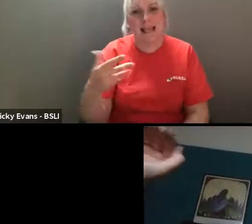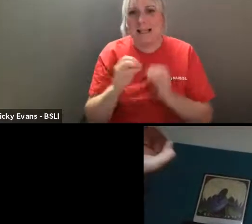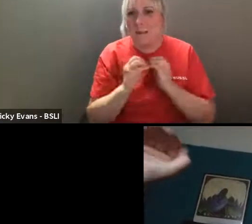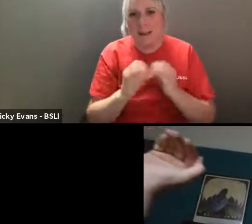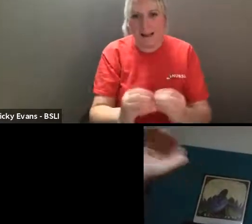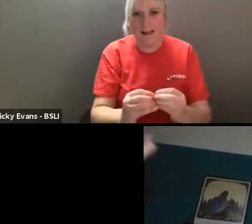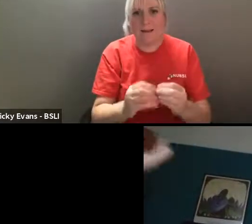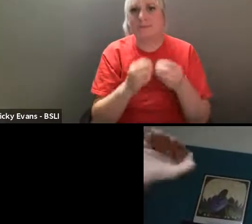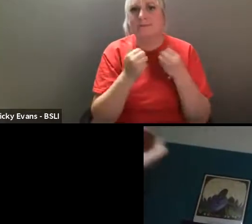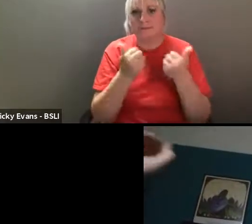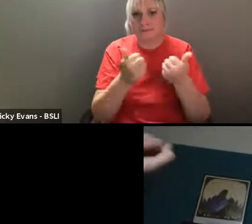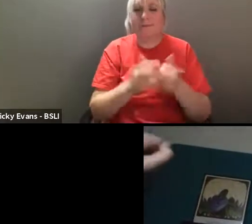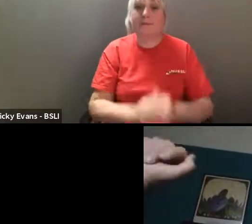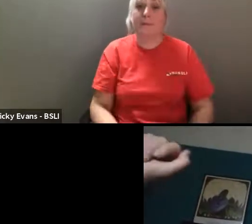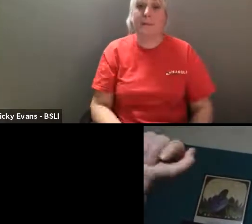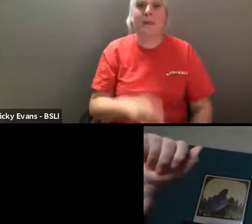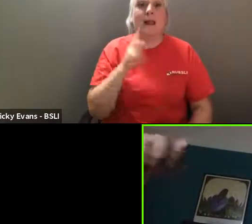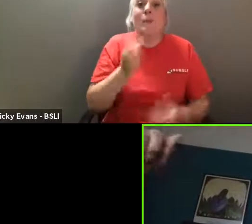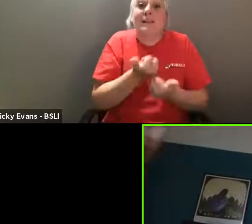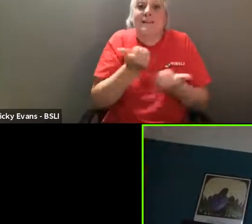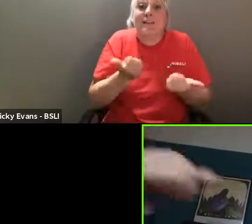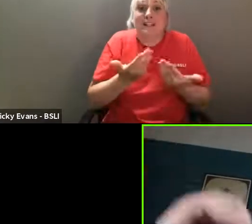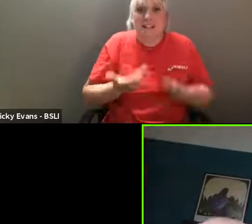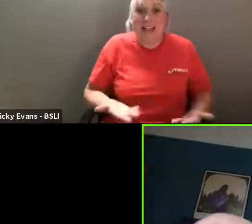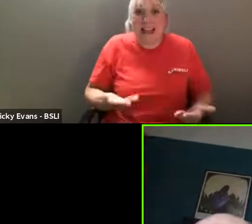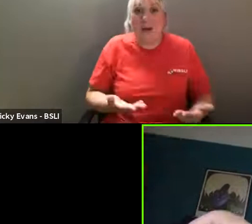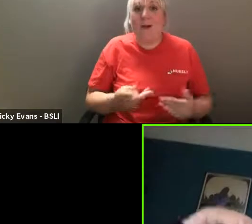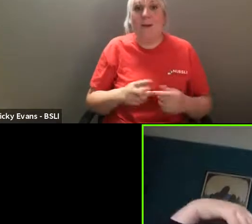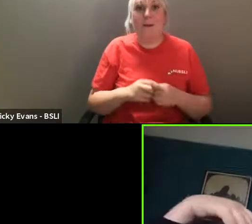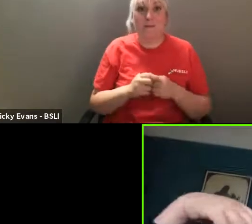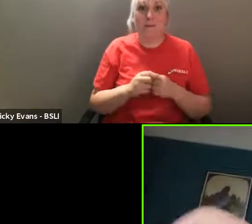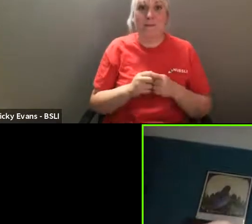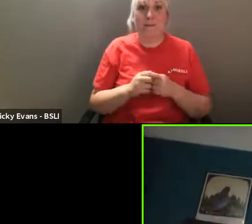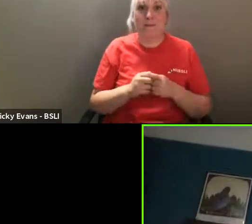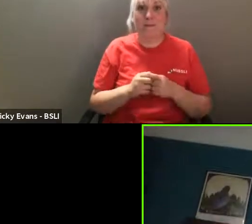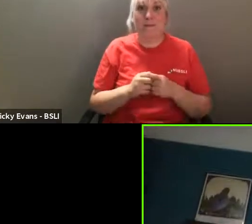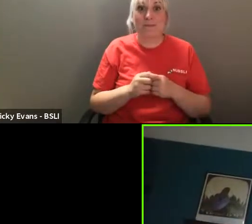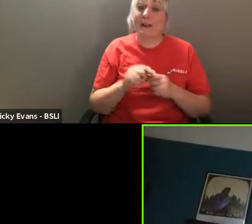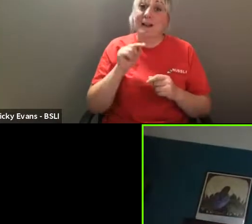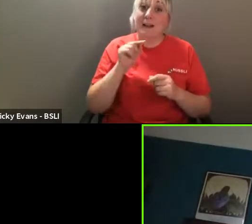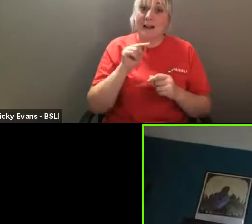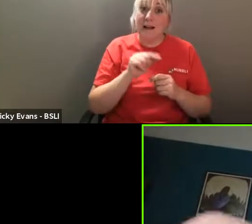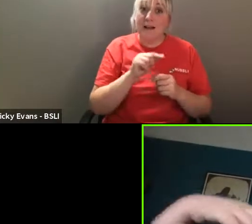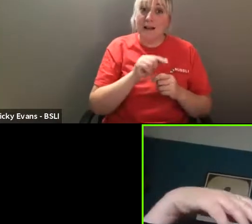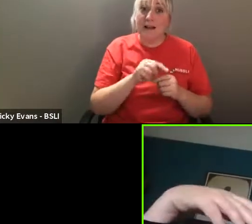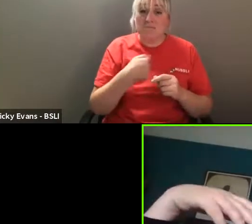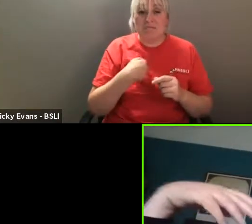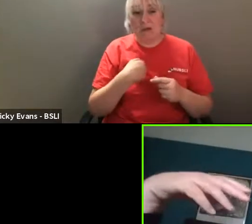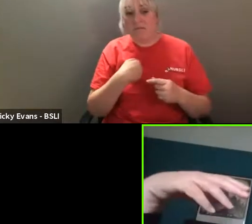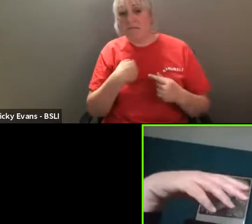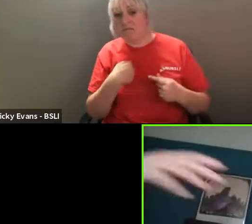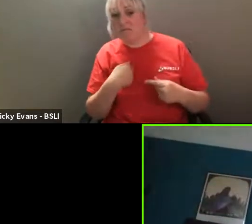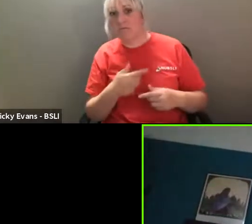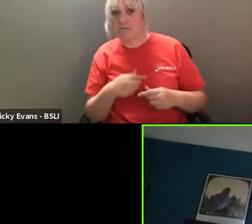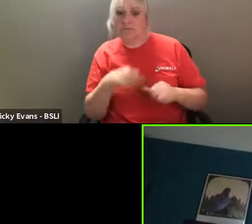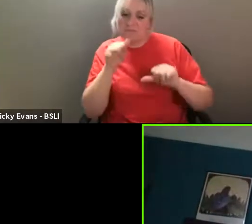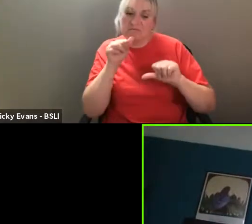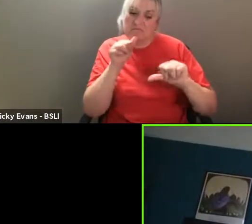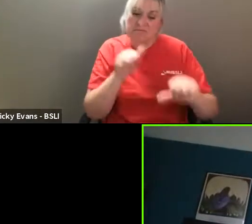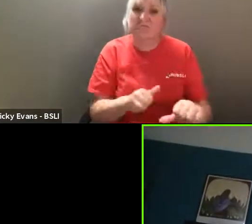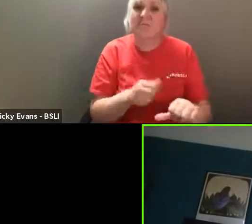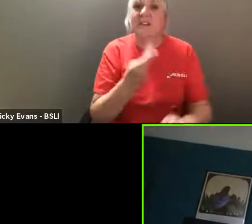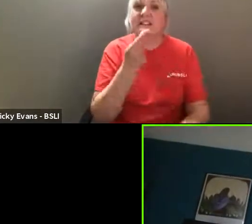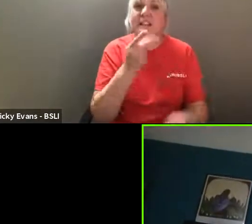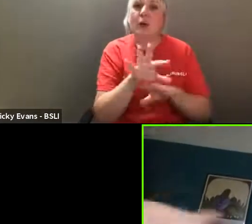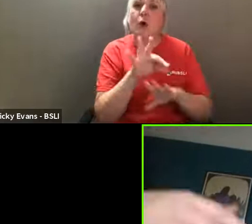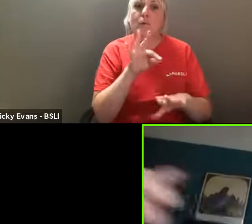thanks, Phil. I'll finish there and just say that has an appeal to me, and that it would guarantee dignity